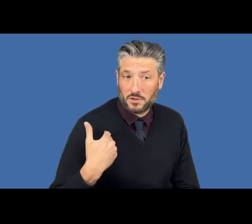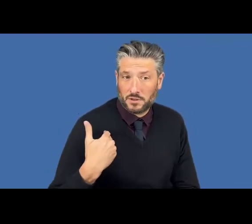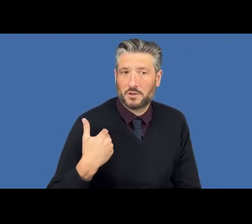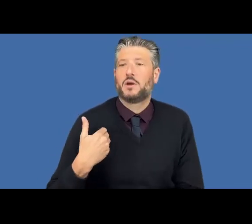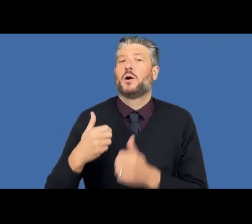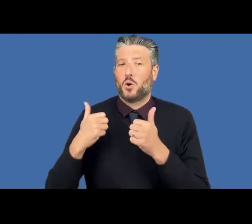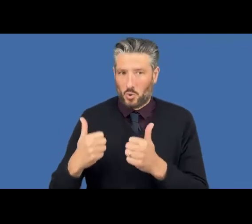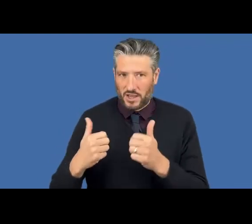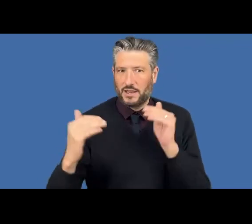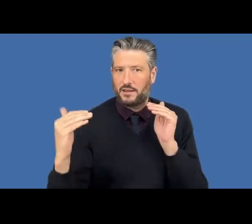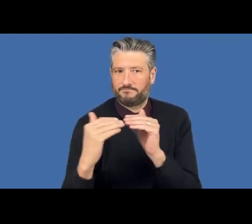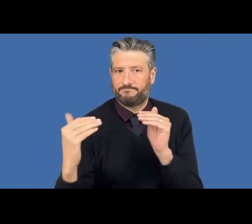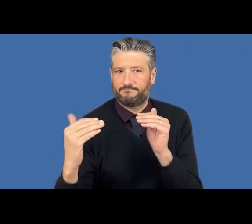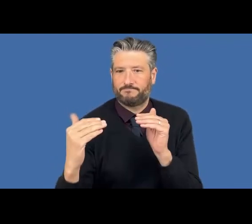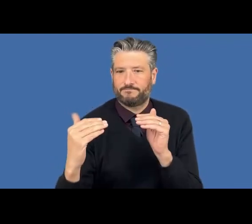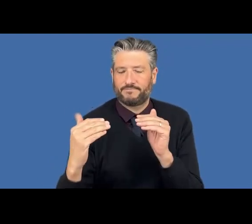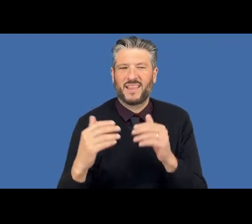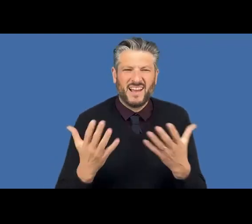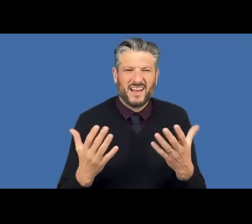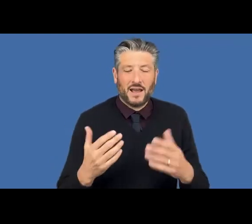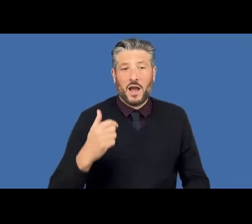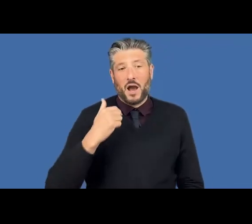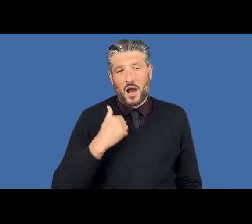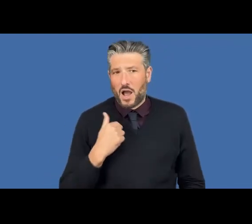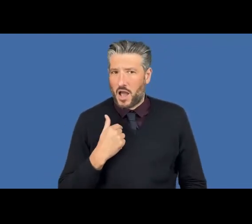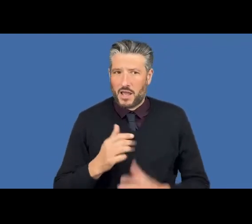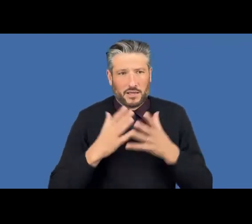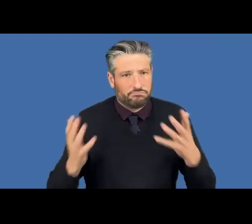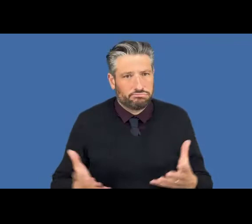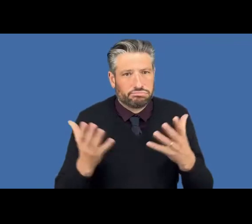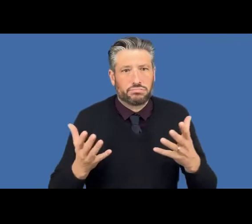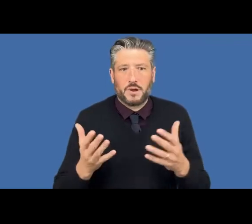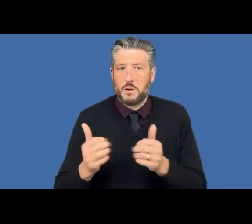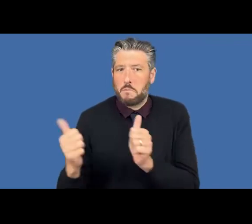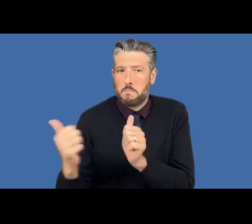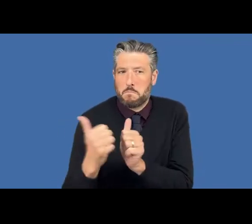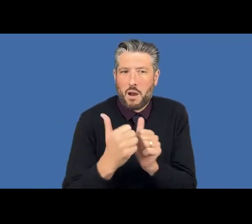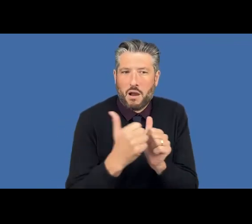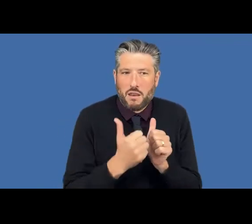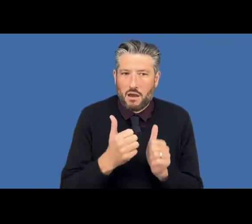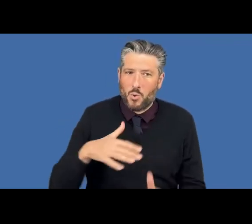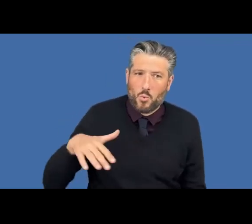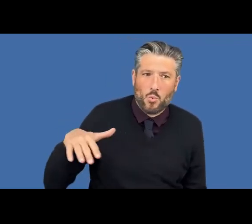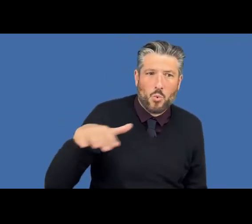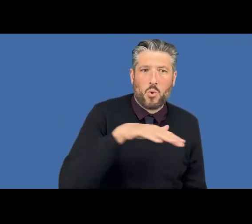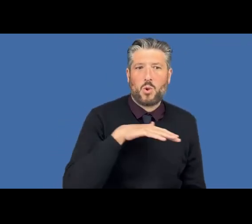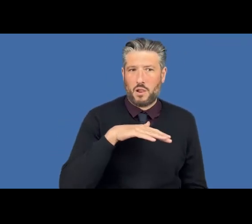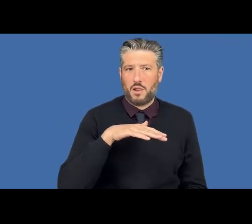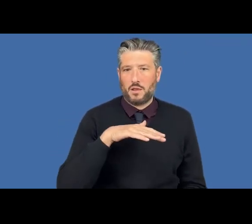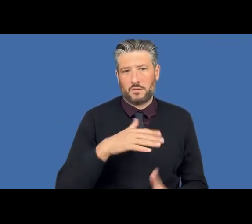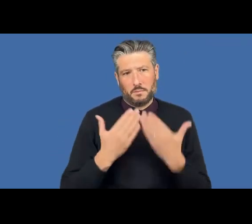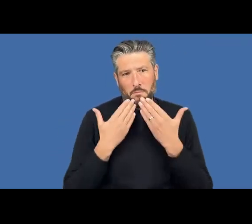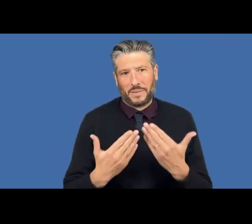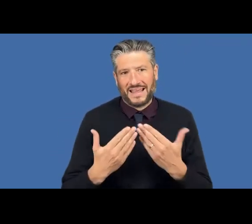I encourage our partners on both sides, both supplier and customer partners, to be engaging in that dialogue, not just with me,